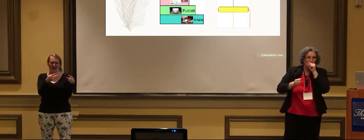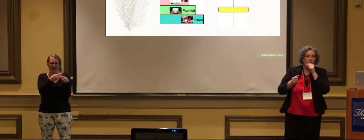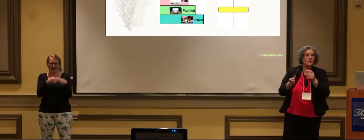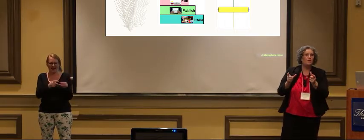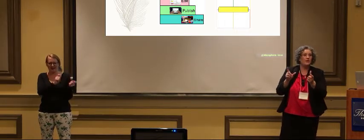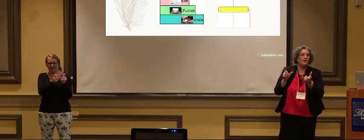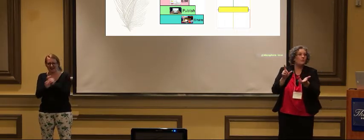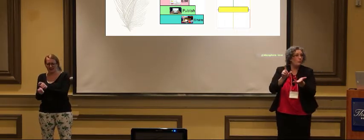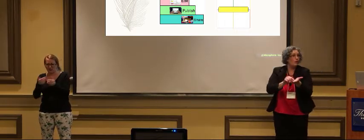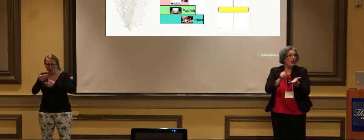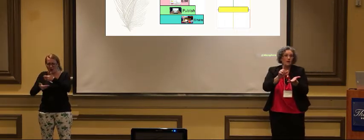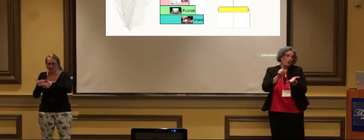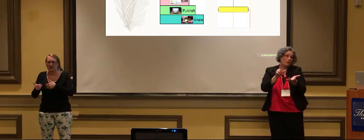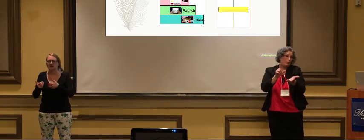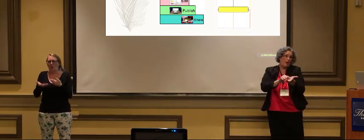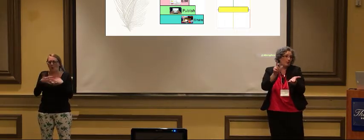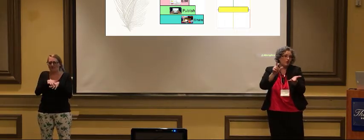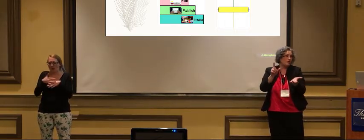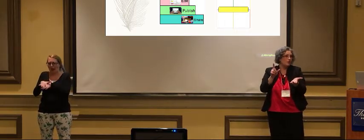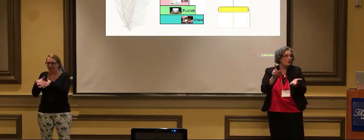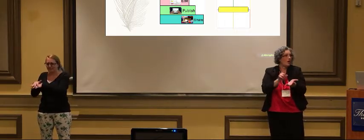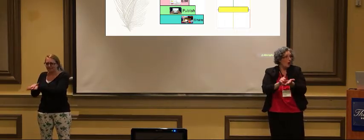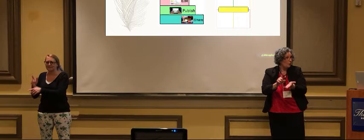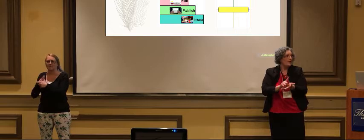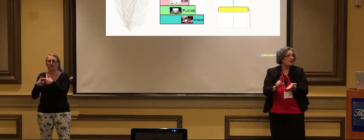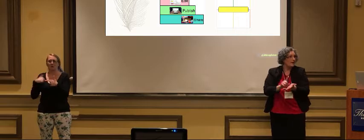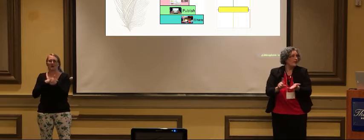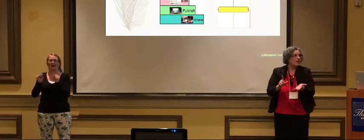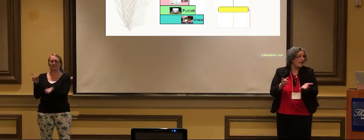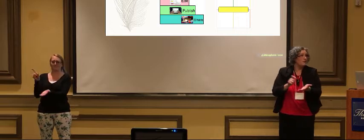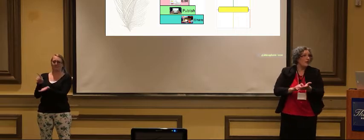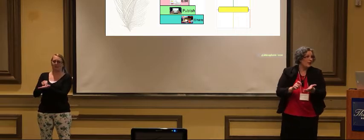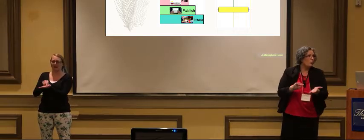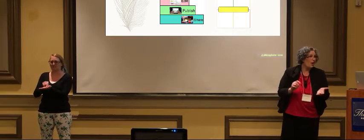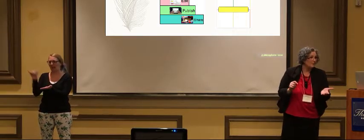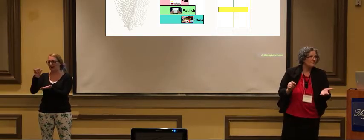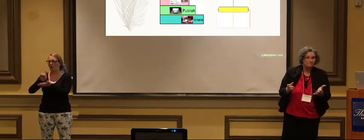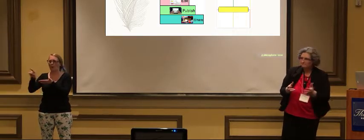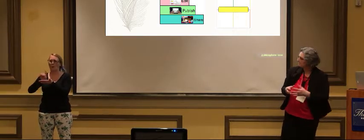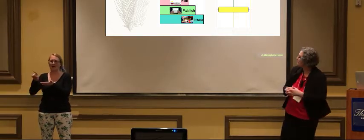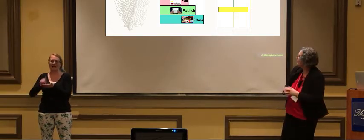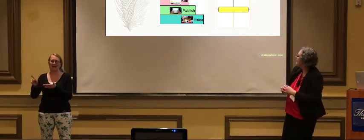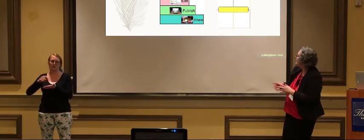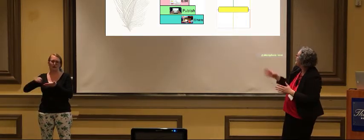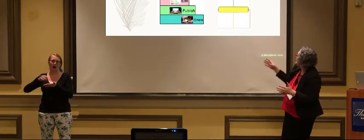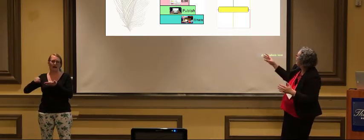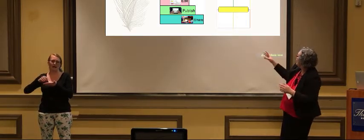overlapping until we could, you know, publish a weekly kind of writing prompt.